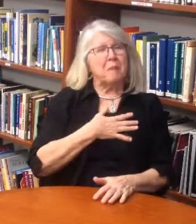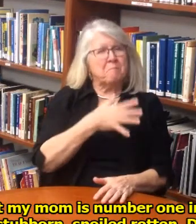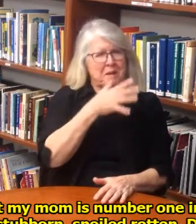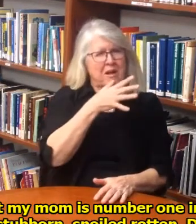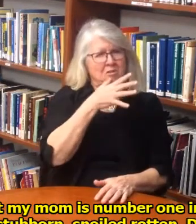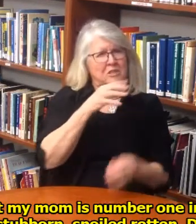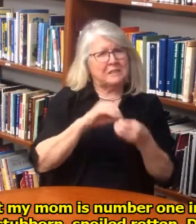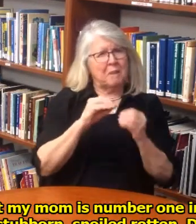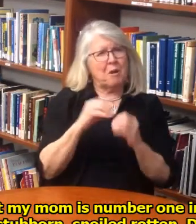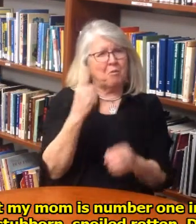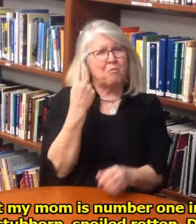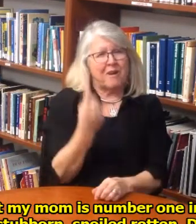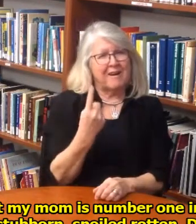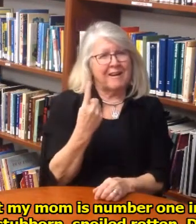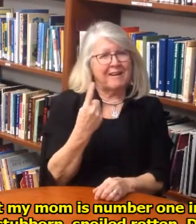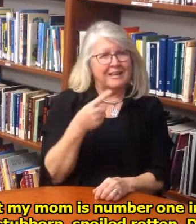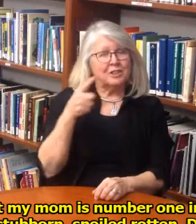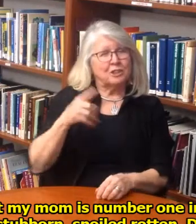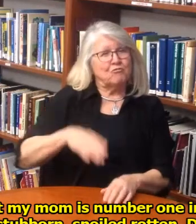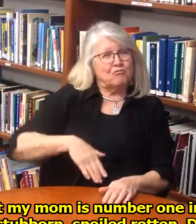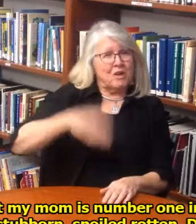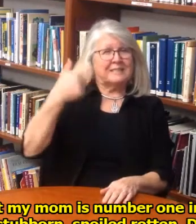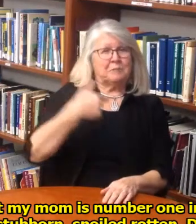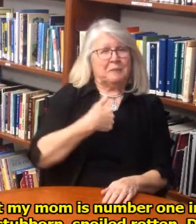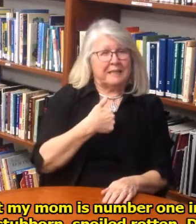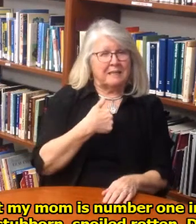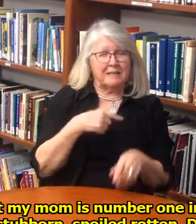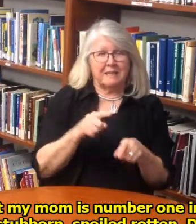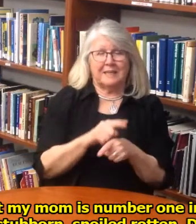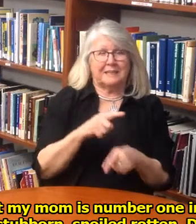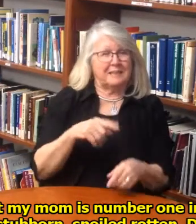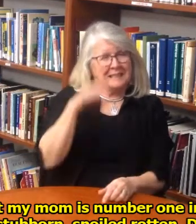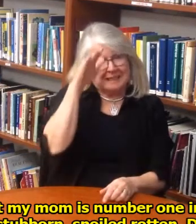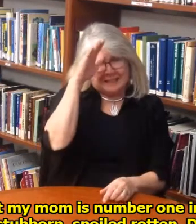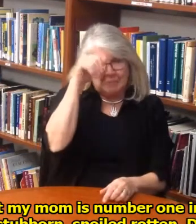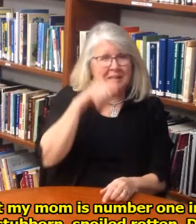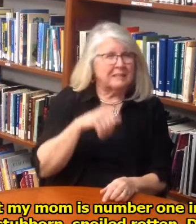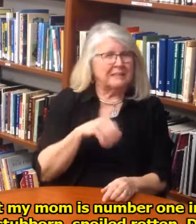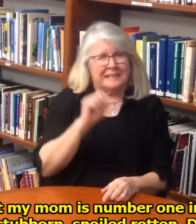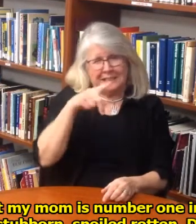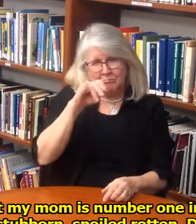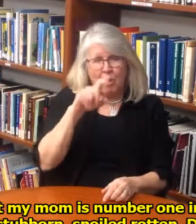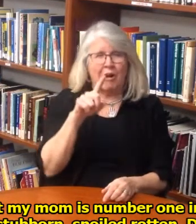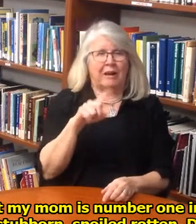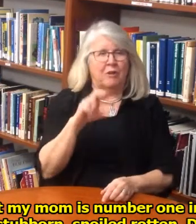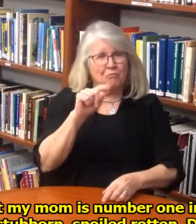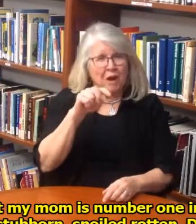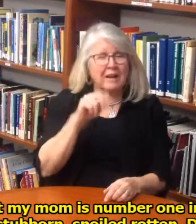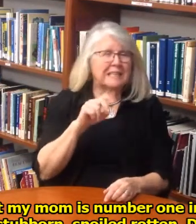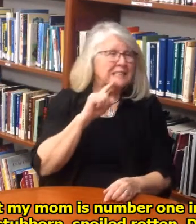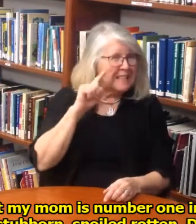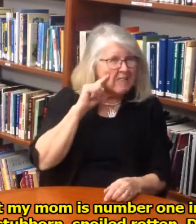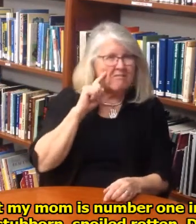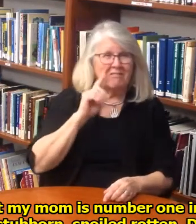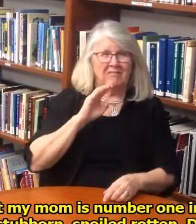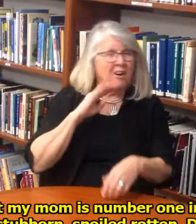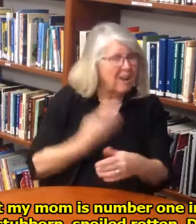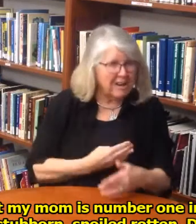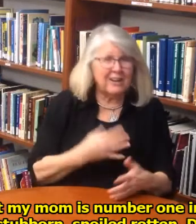I would say that my mom is number one in my life. She raised me, this stubborn, spoiled, rotten, deaf